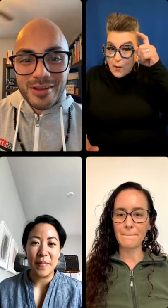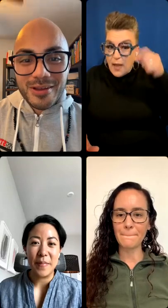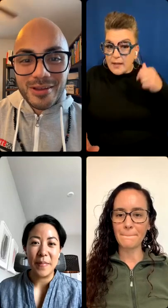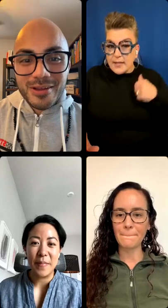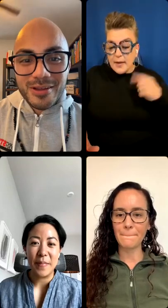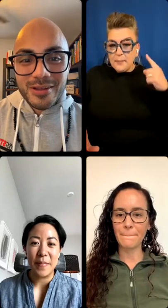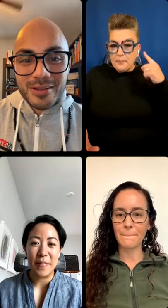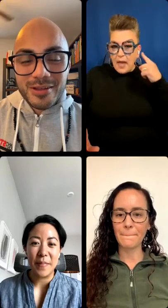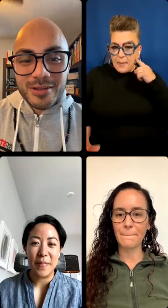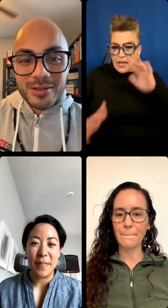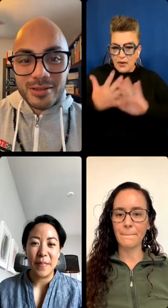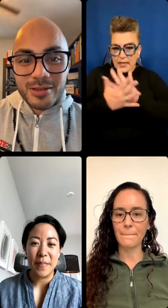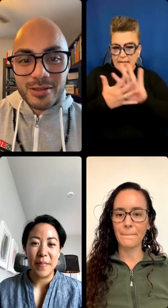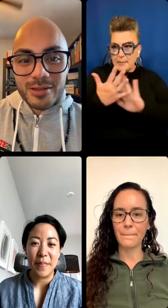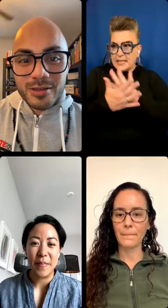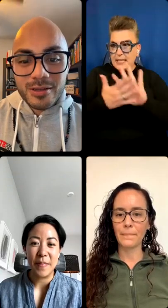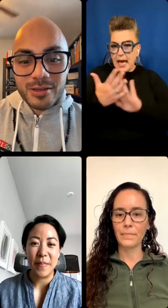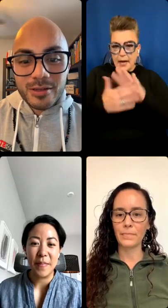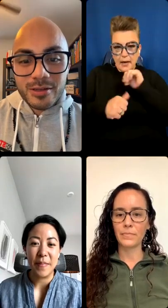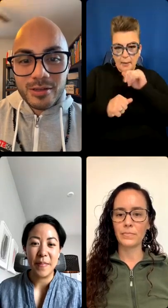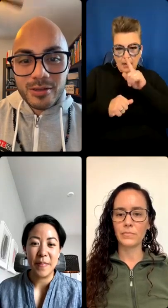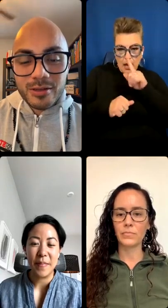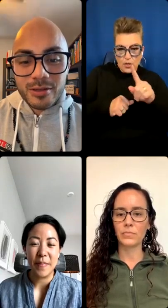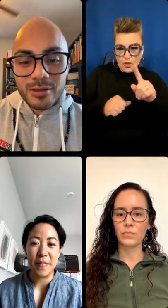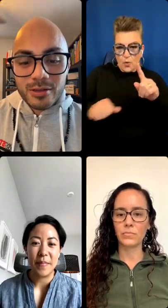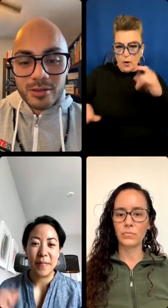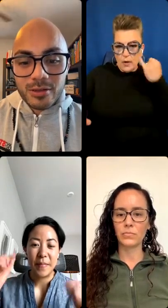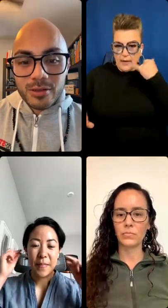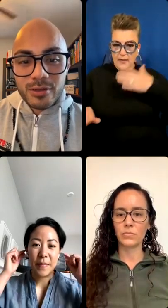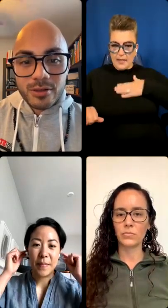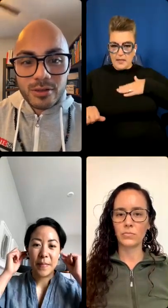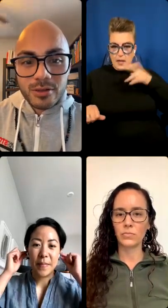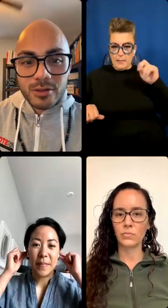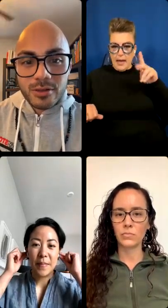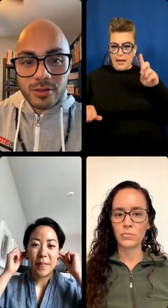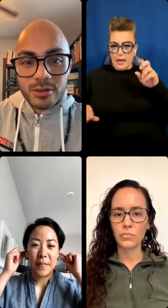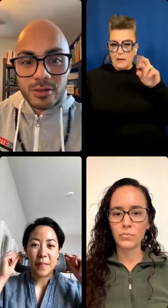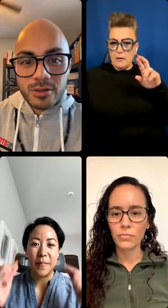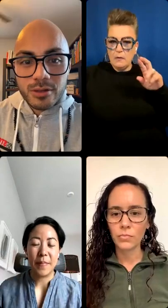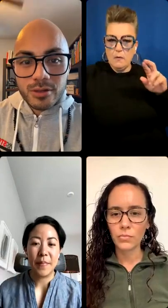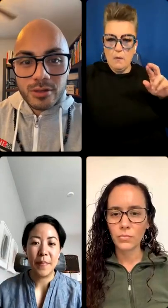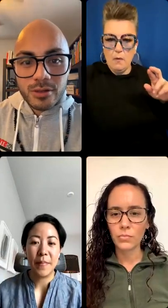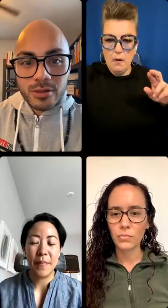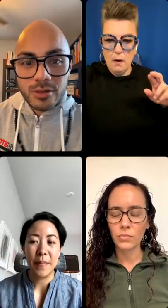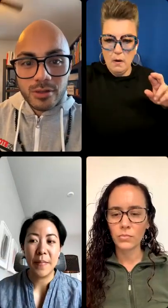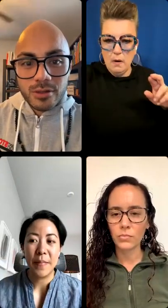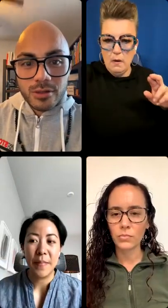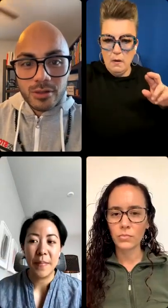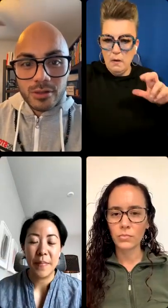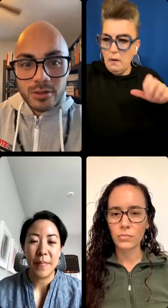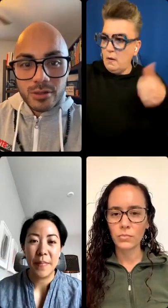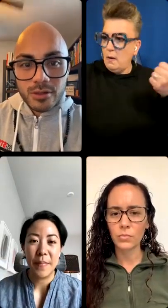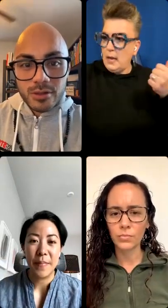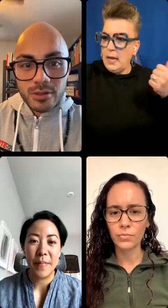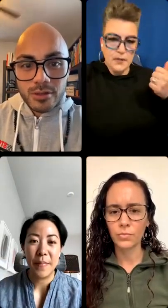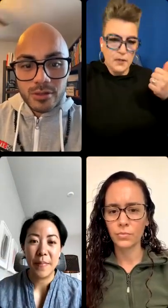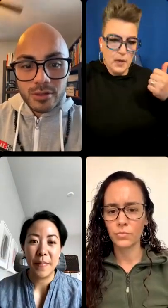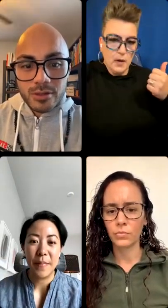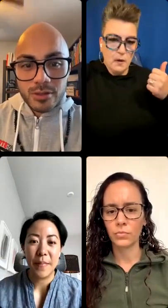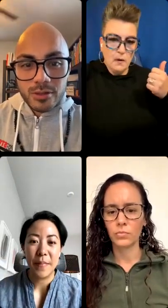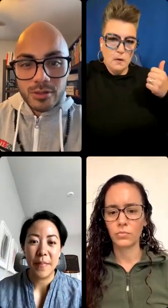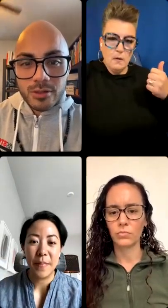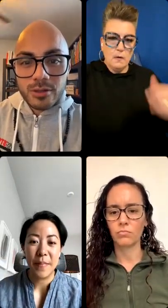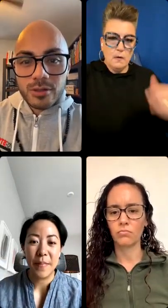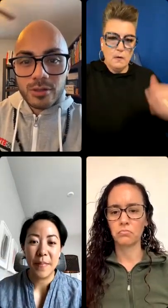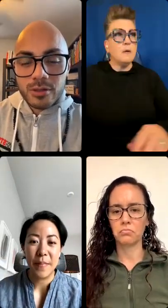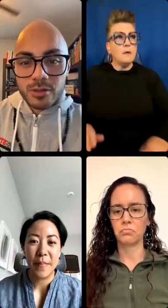This is Yolanta. I'm hearing some static. I'm not sure if that's on my end or